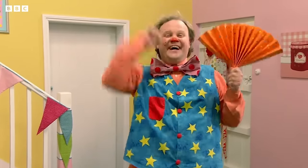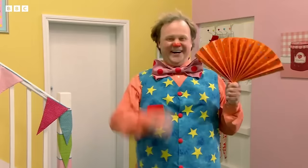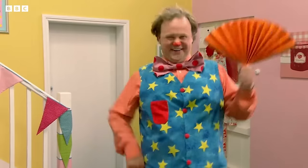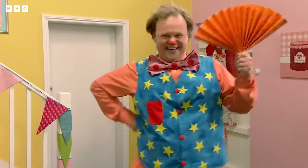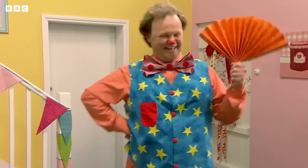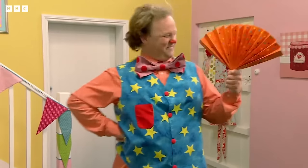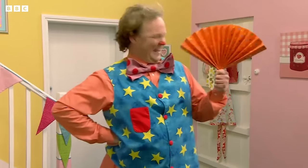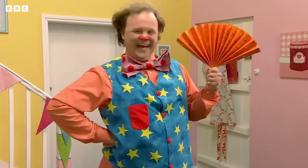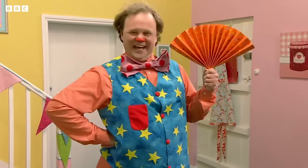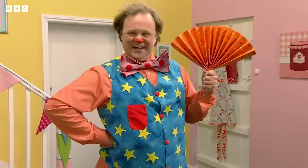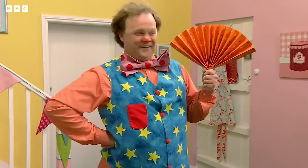Woo-hoo!